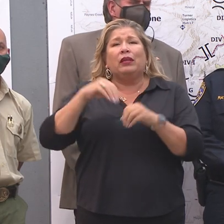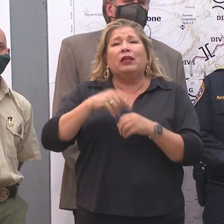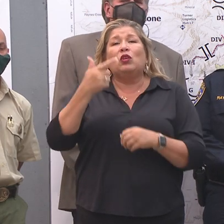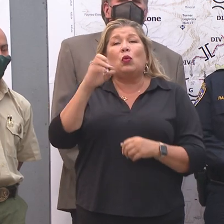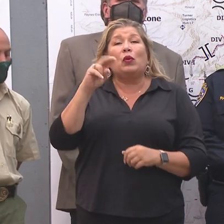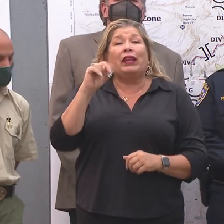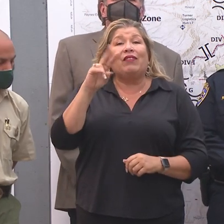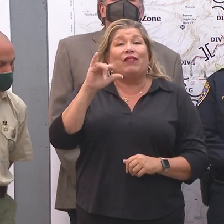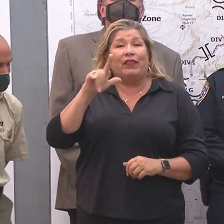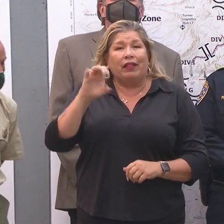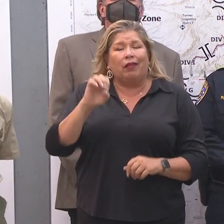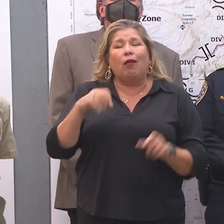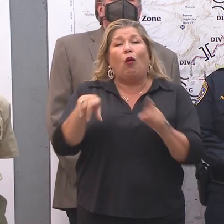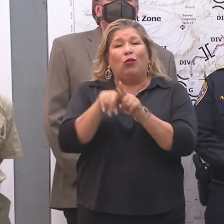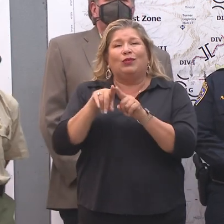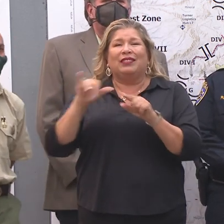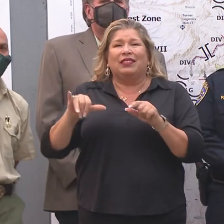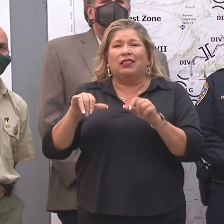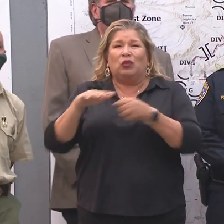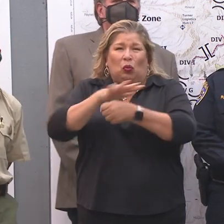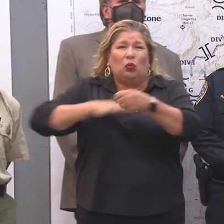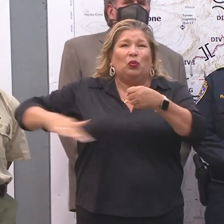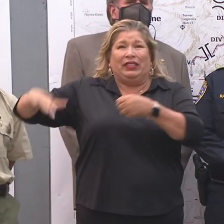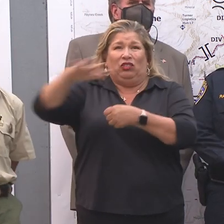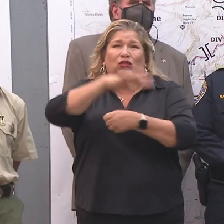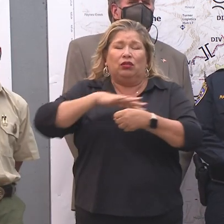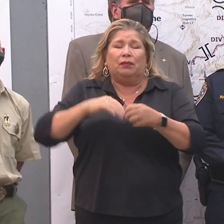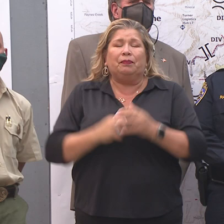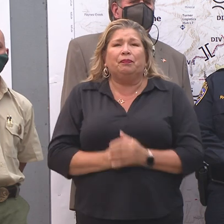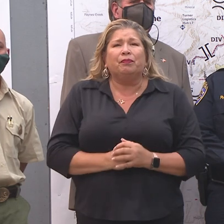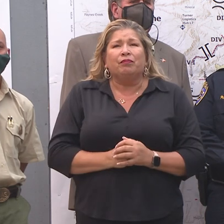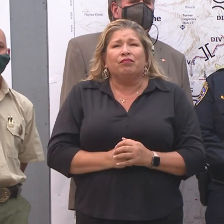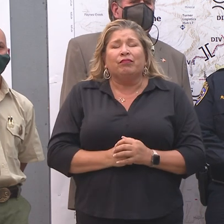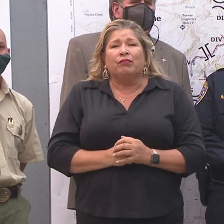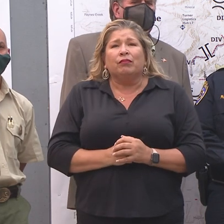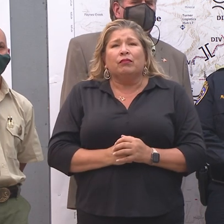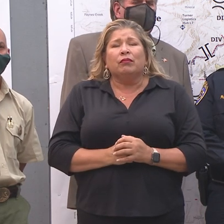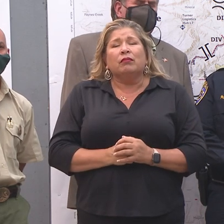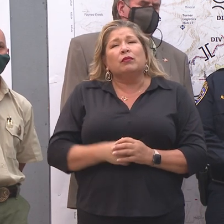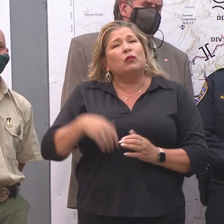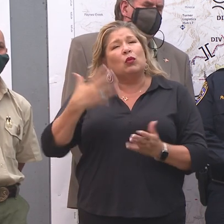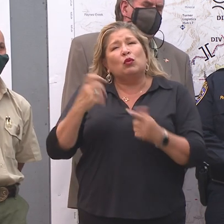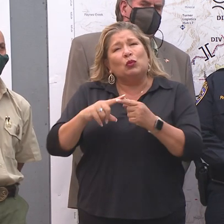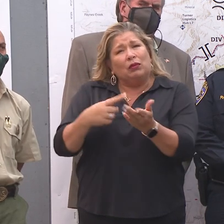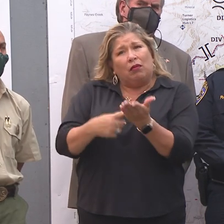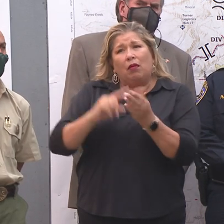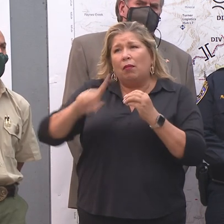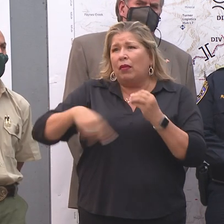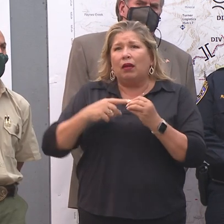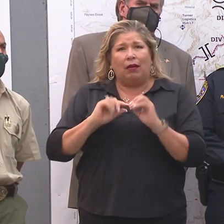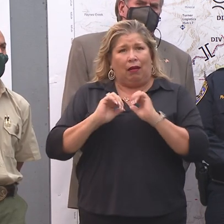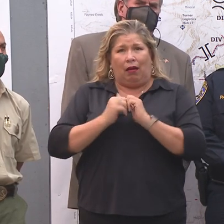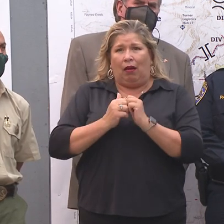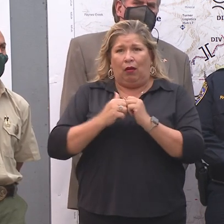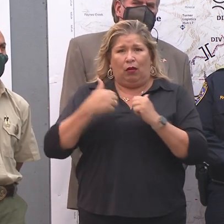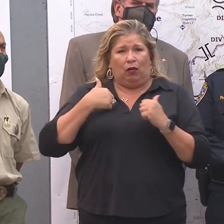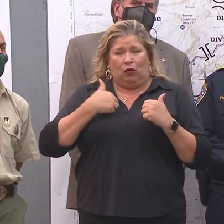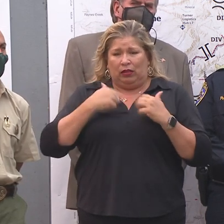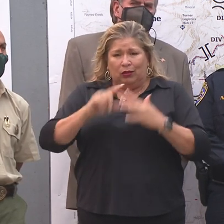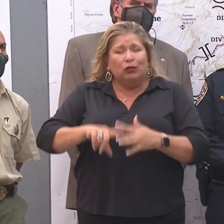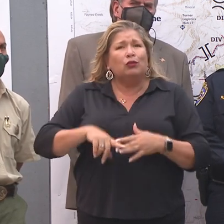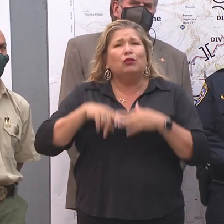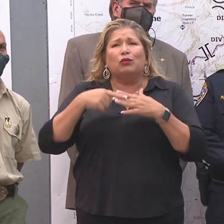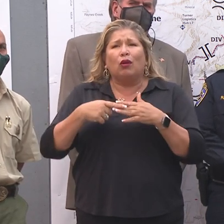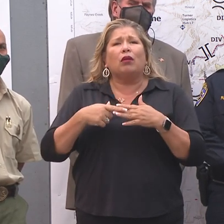Greenville, as well as the region as a whole, and to talk about how we can begin the process